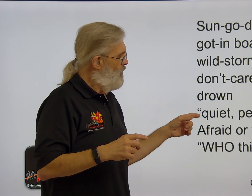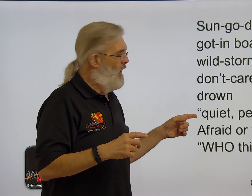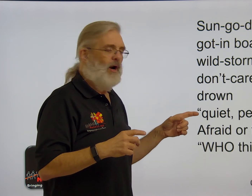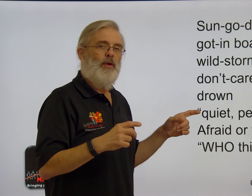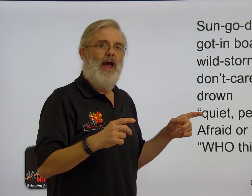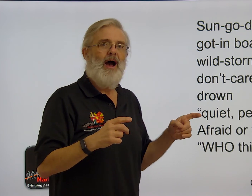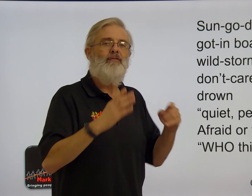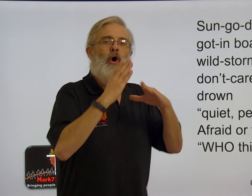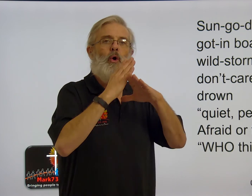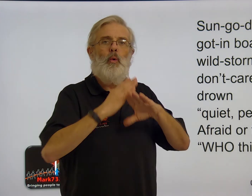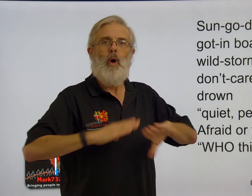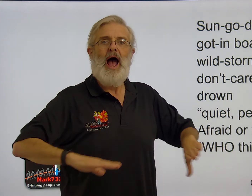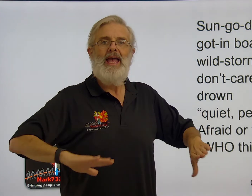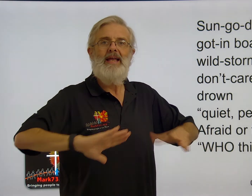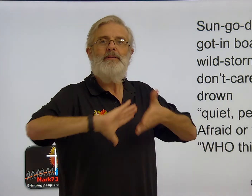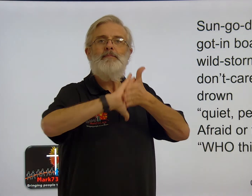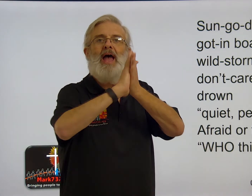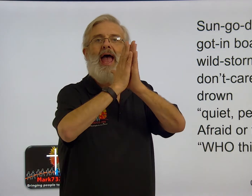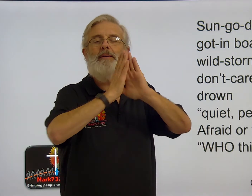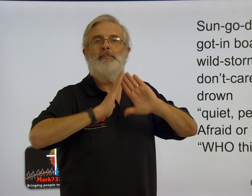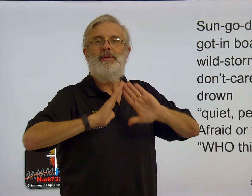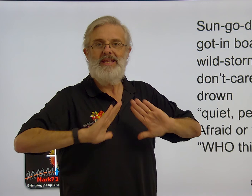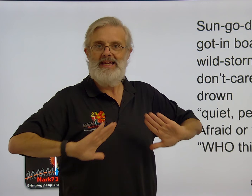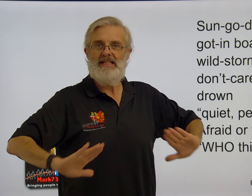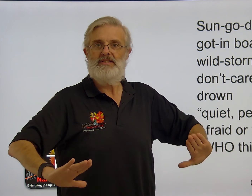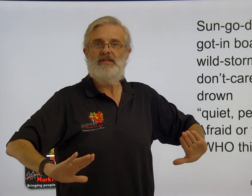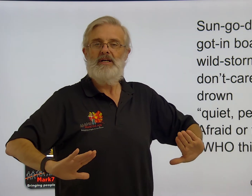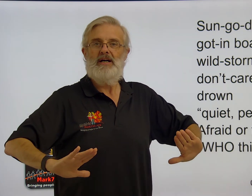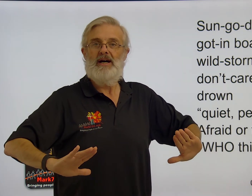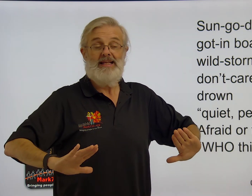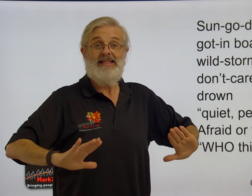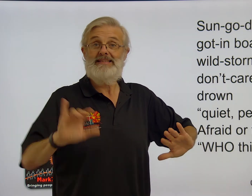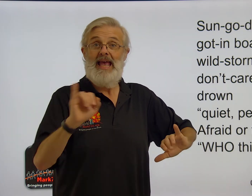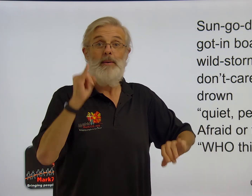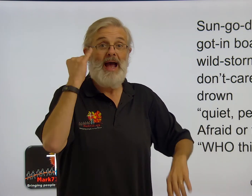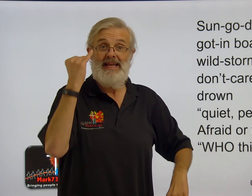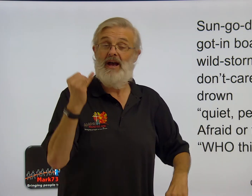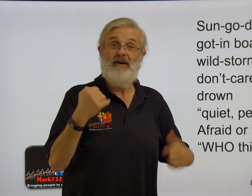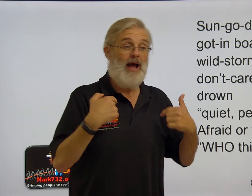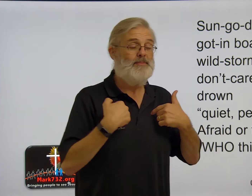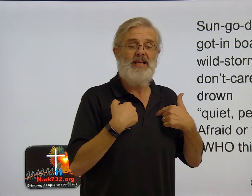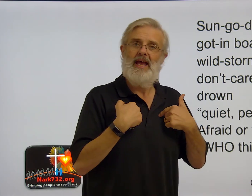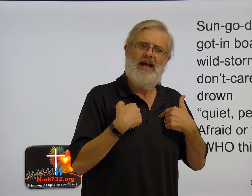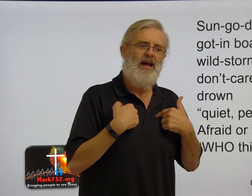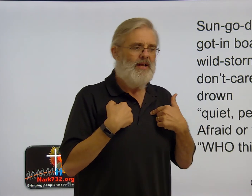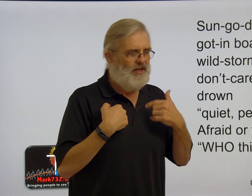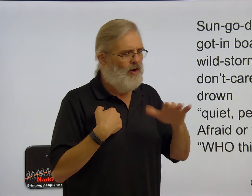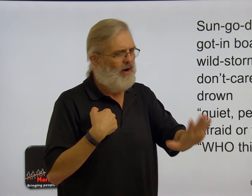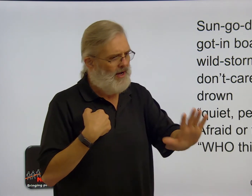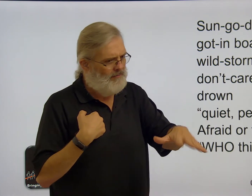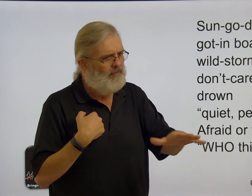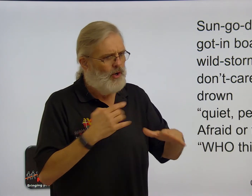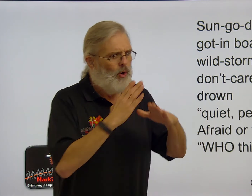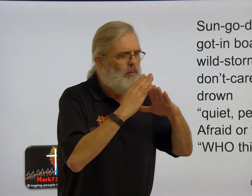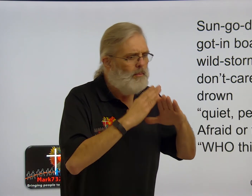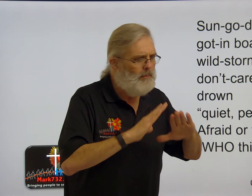you have quiet and peace. The same idea. If I'm saying, be